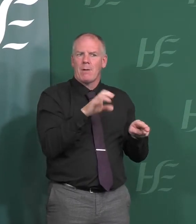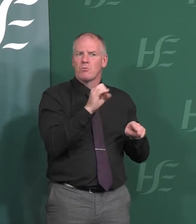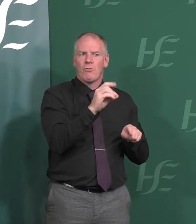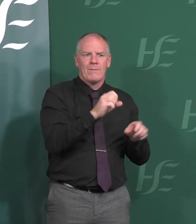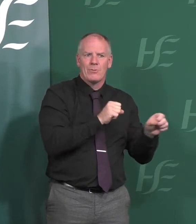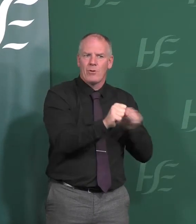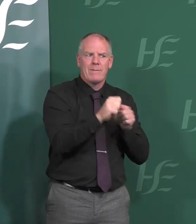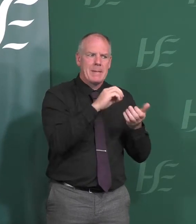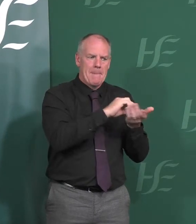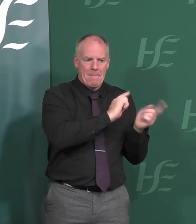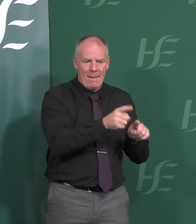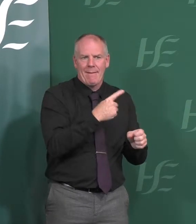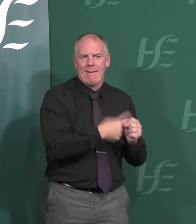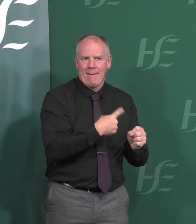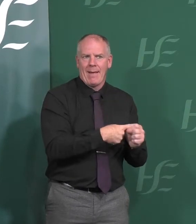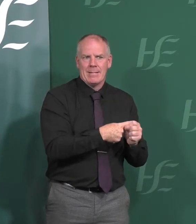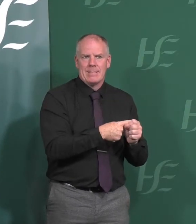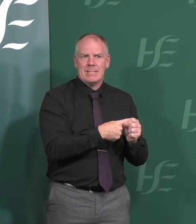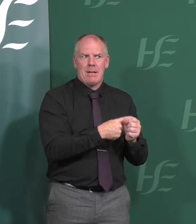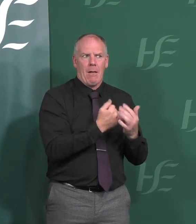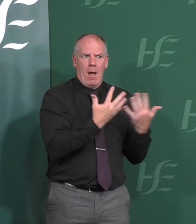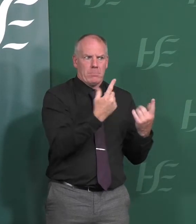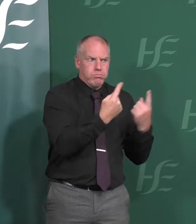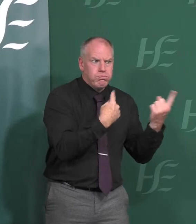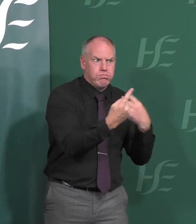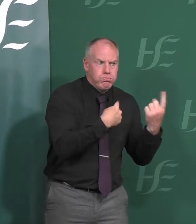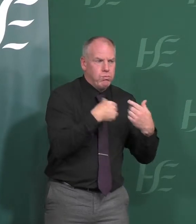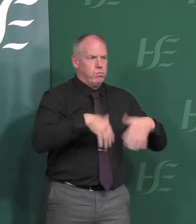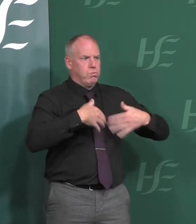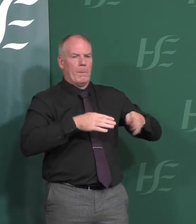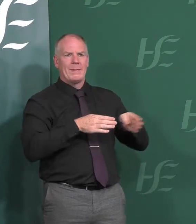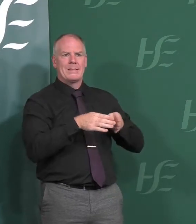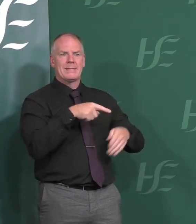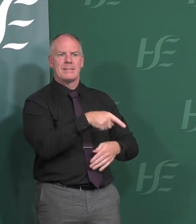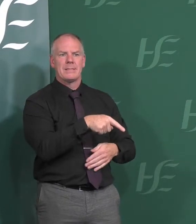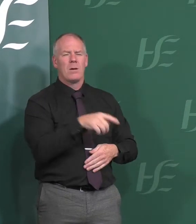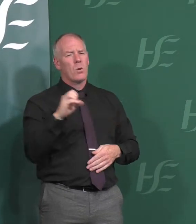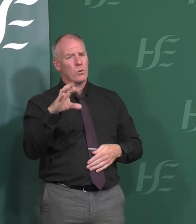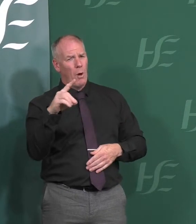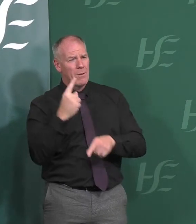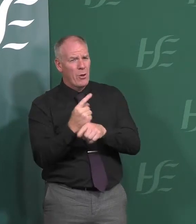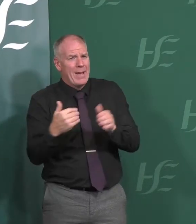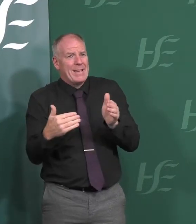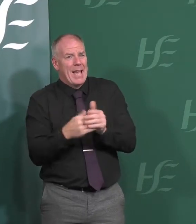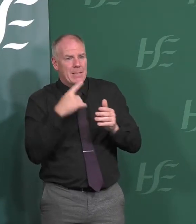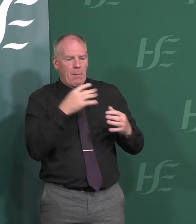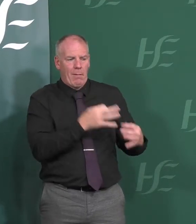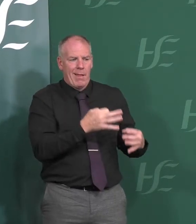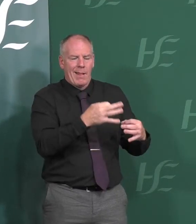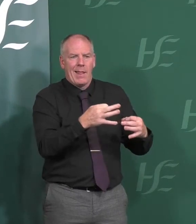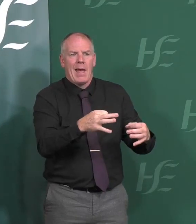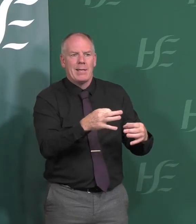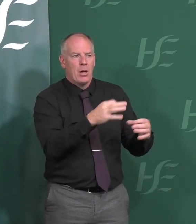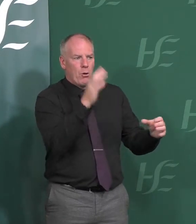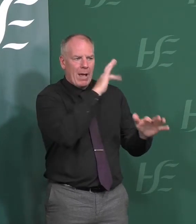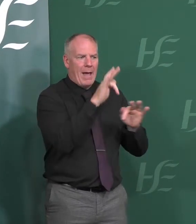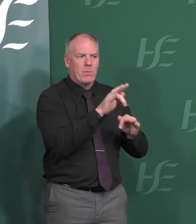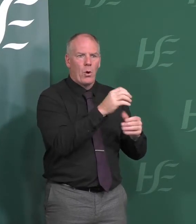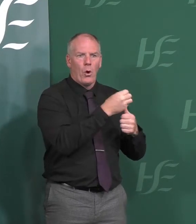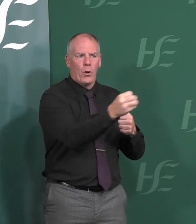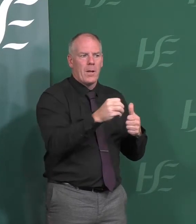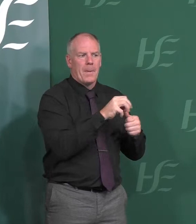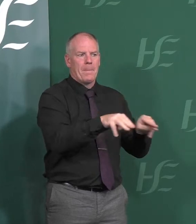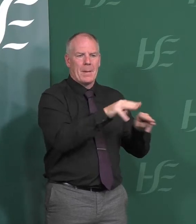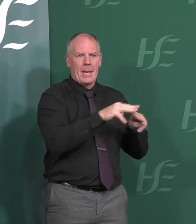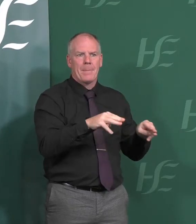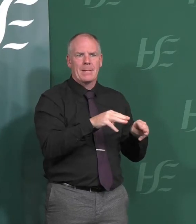well. So while COVID is a factor, we know that delayed care is a significant factor,